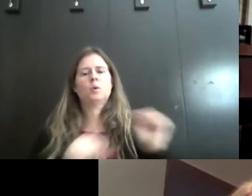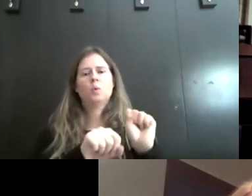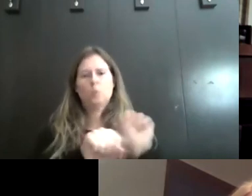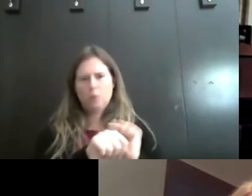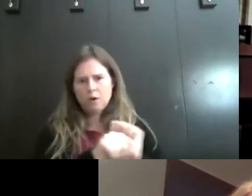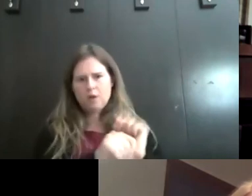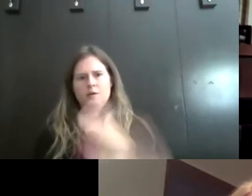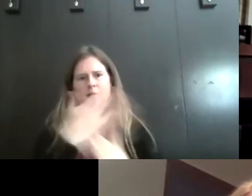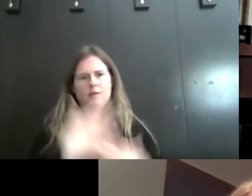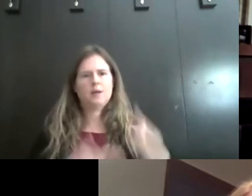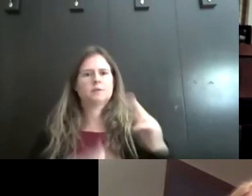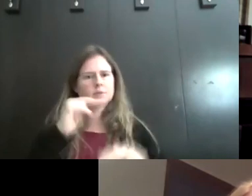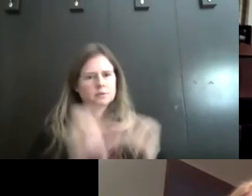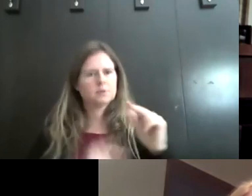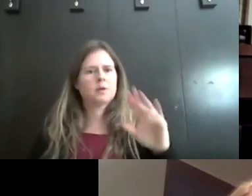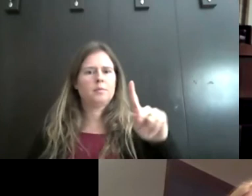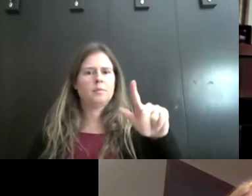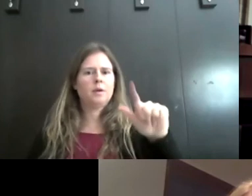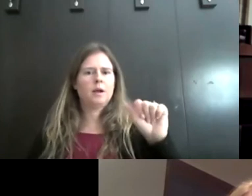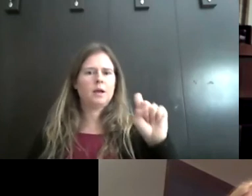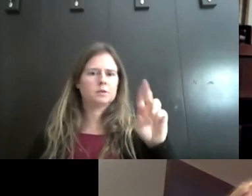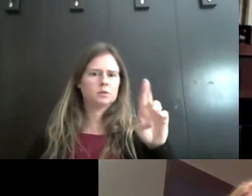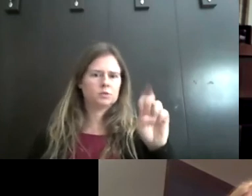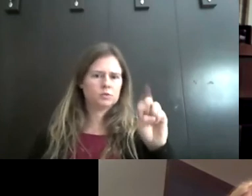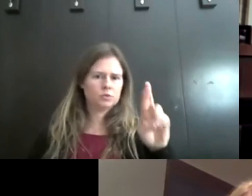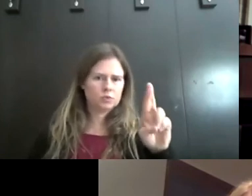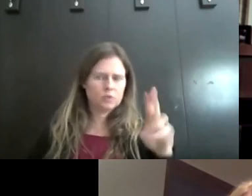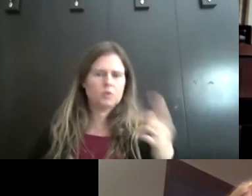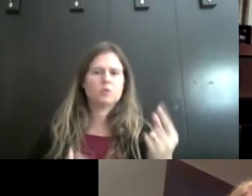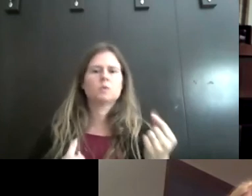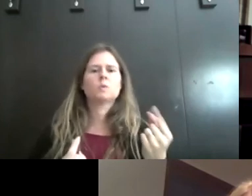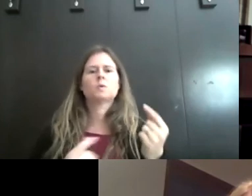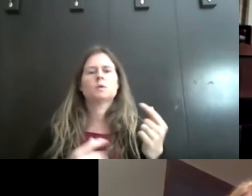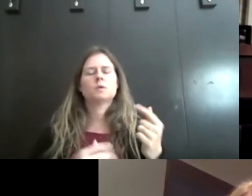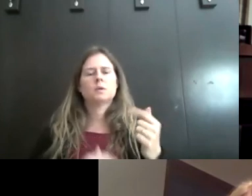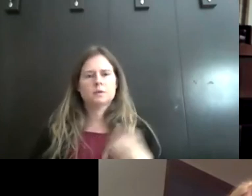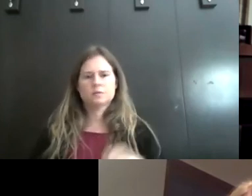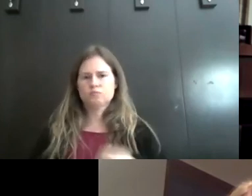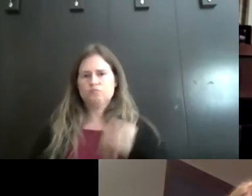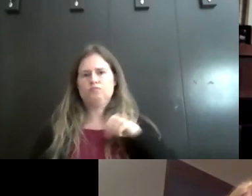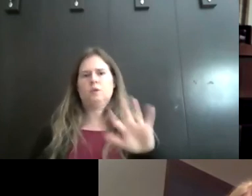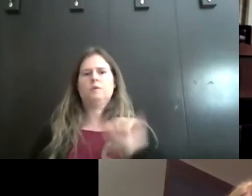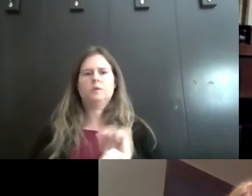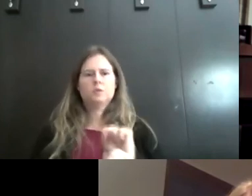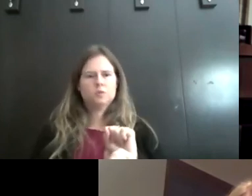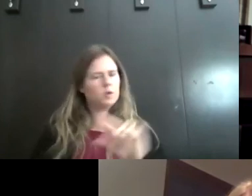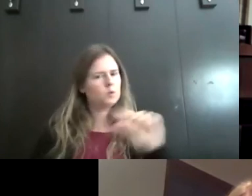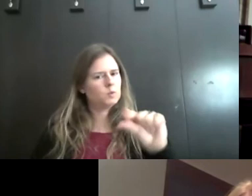and he was very proud that he was a journeyman plasterer, and he took pride in doing quality